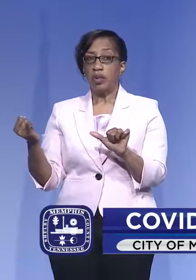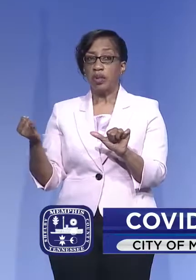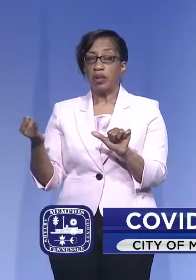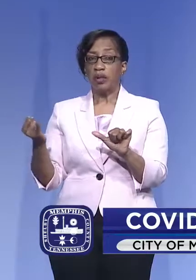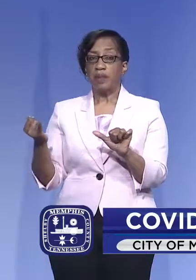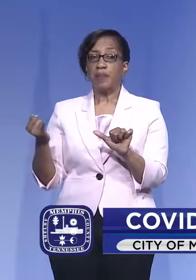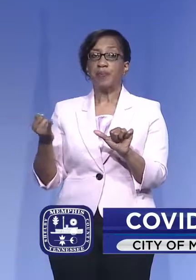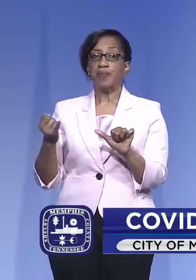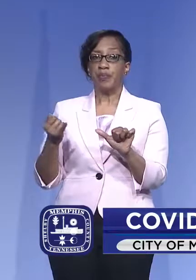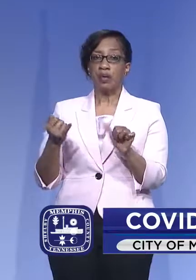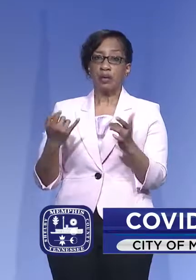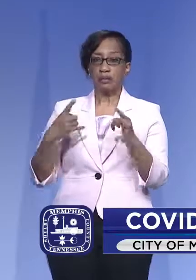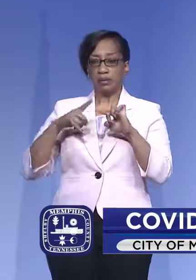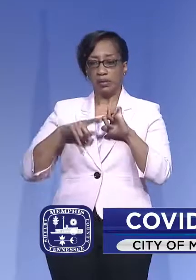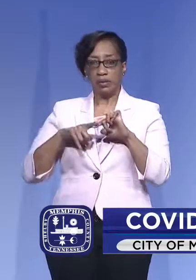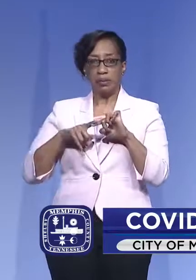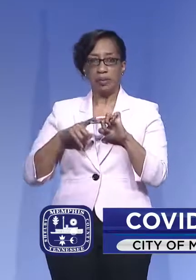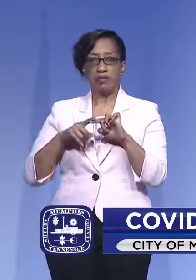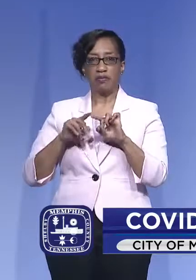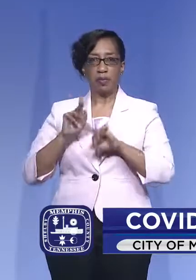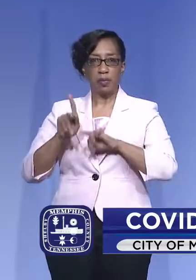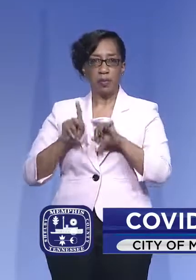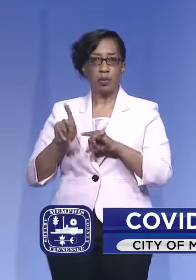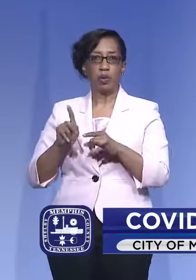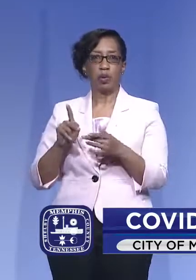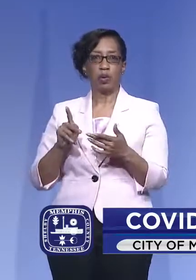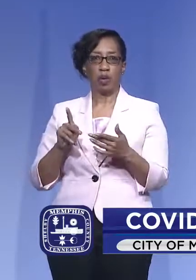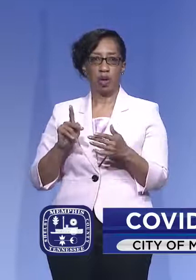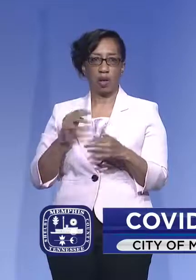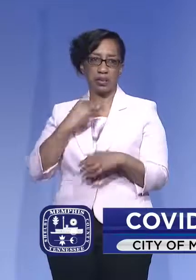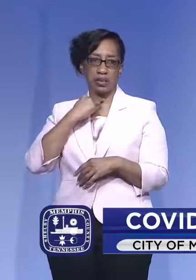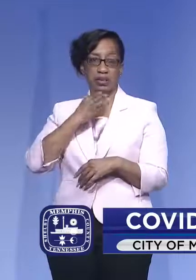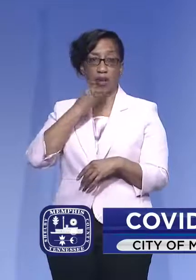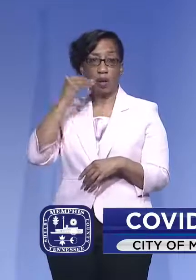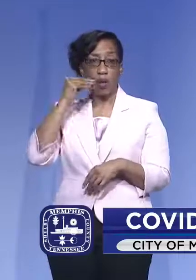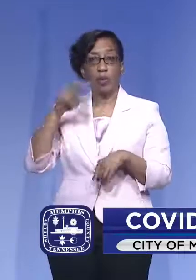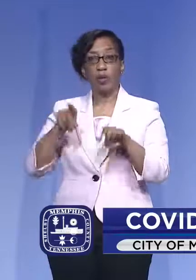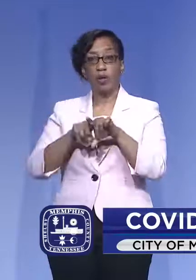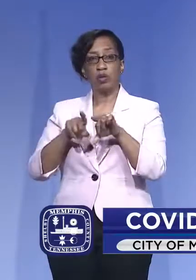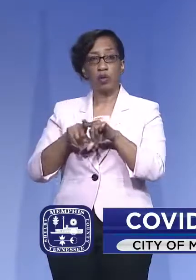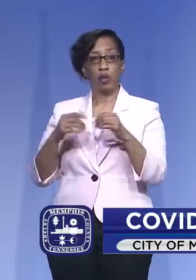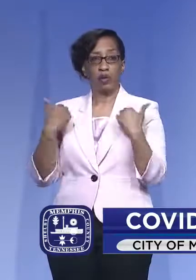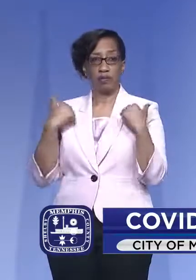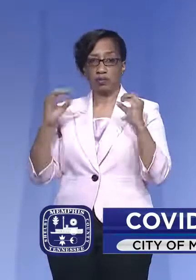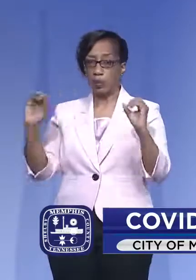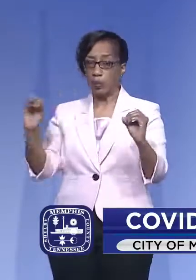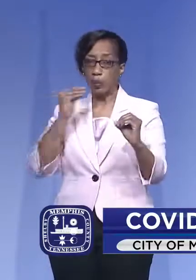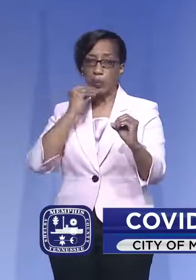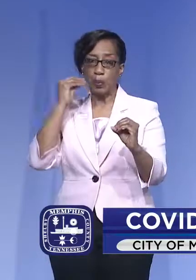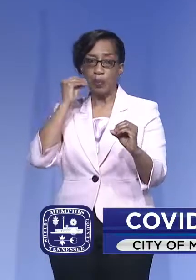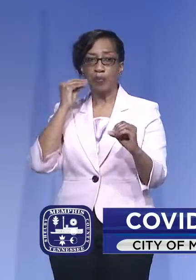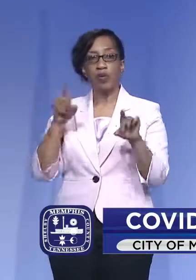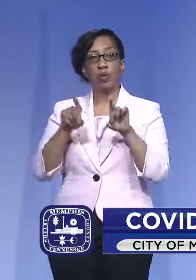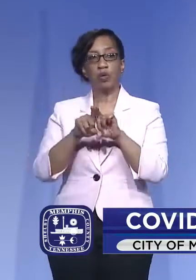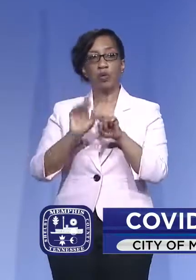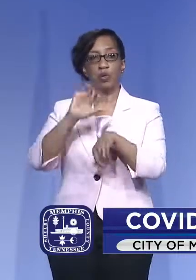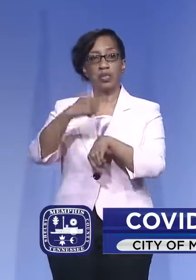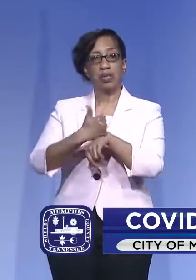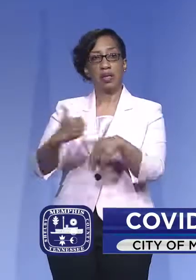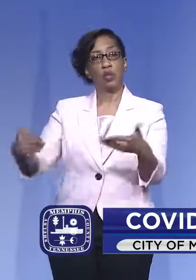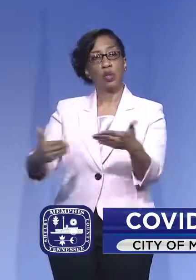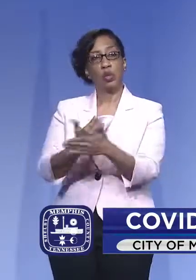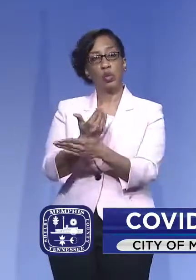individuals' discretion at homebound and homeless events. And then we are establishing a new walk-in